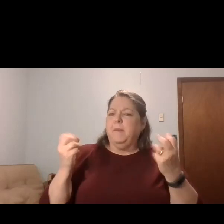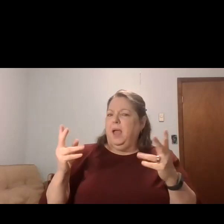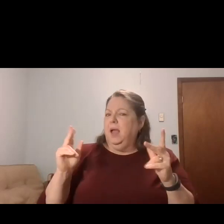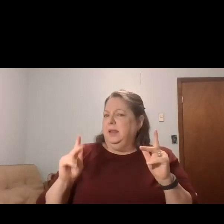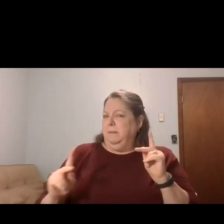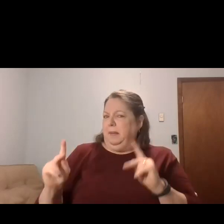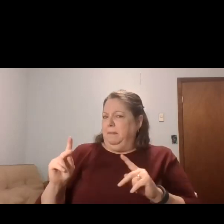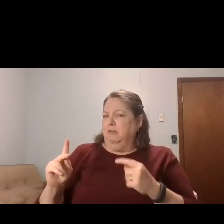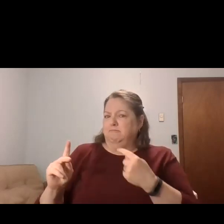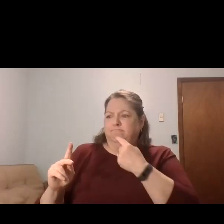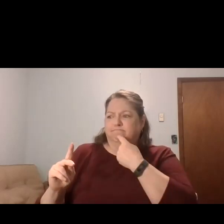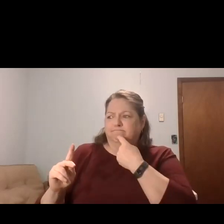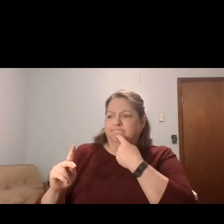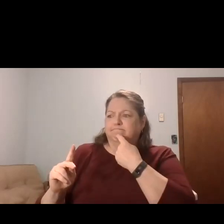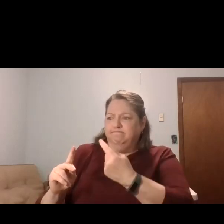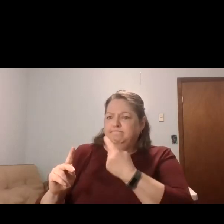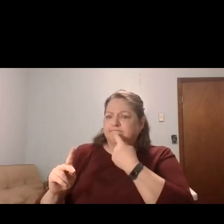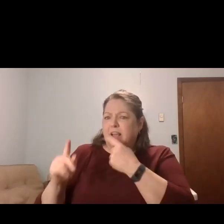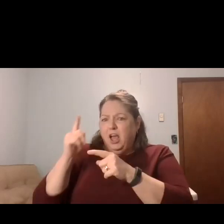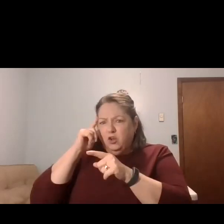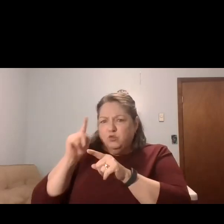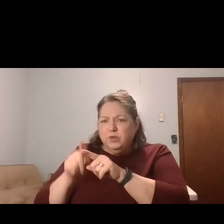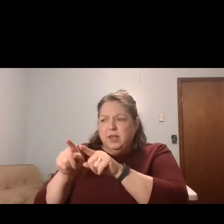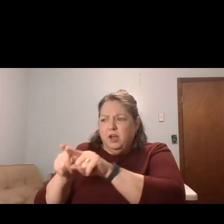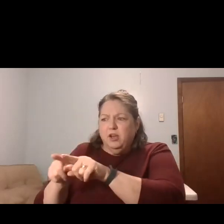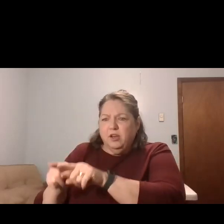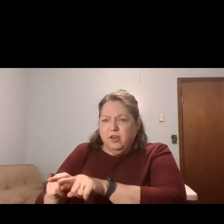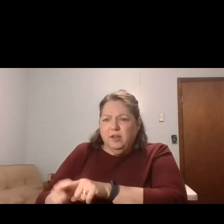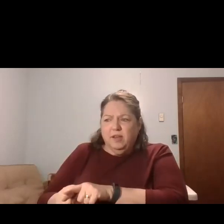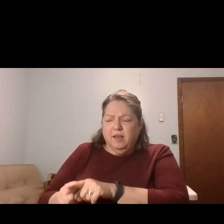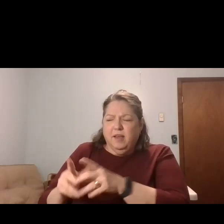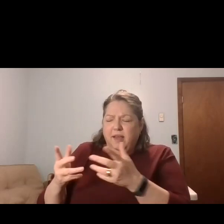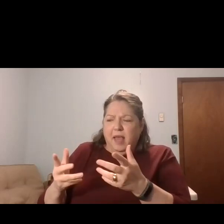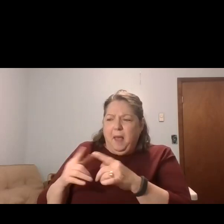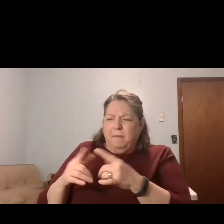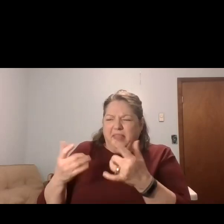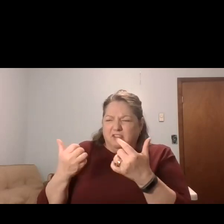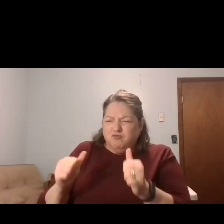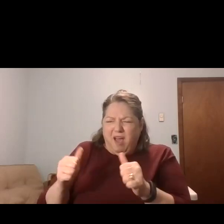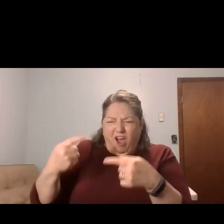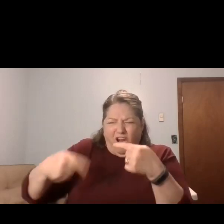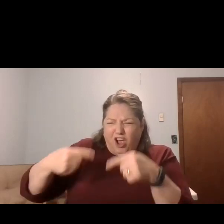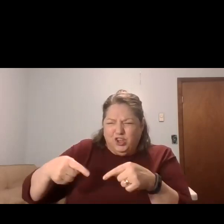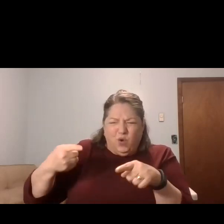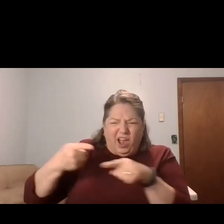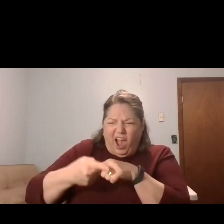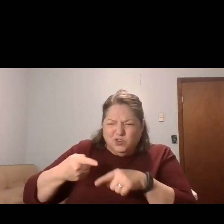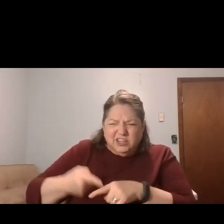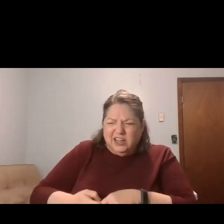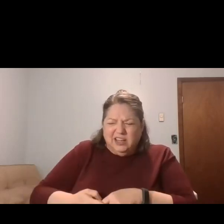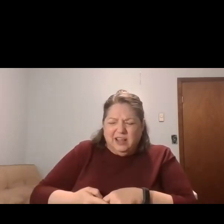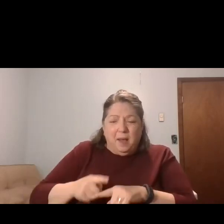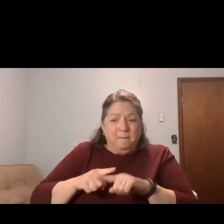Christianity, and in the process have always come up short or empty with not substantially enough